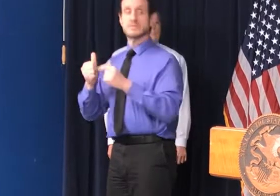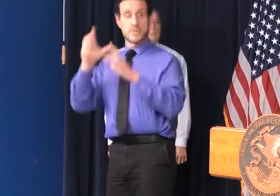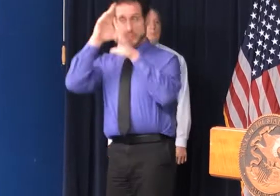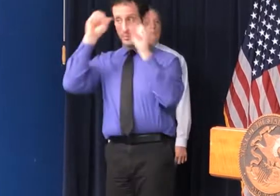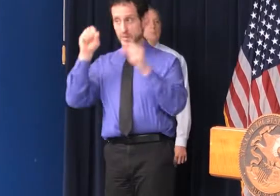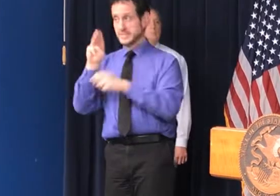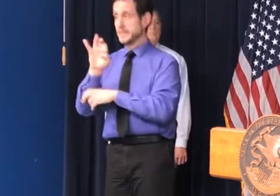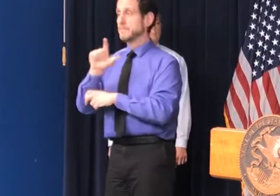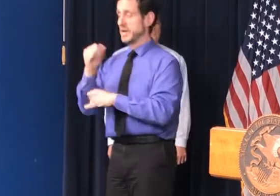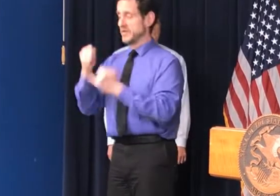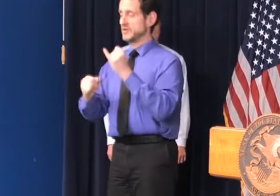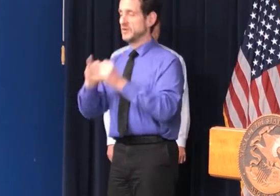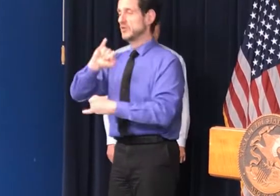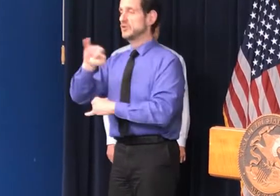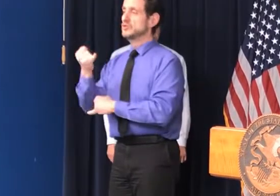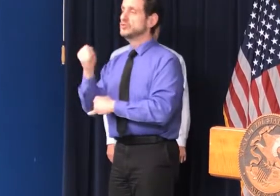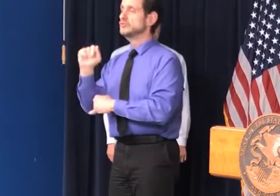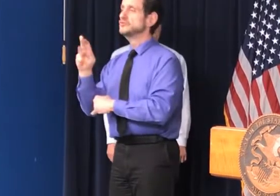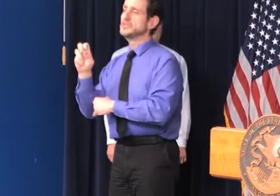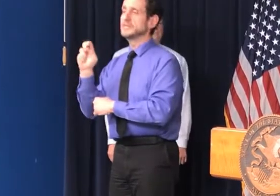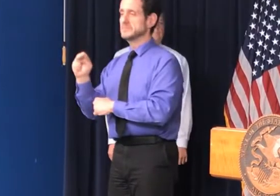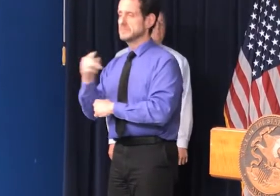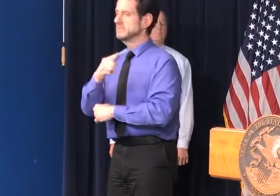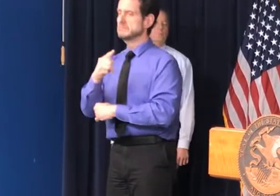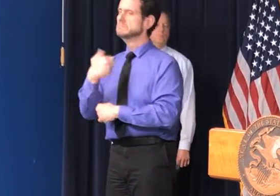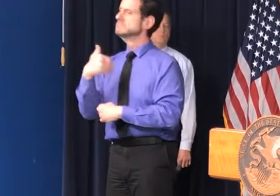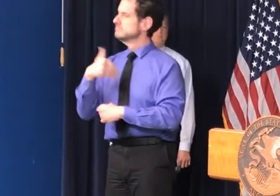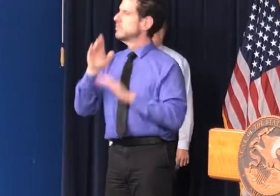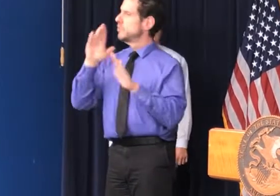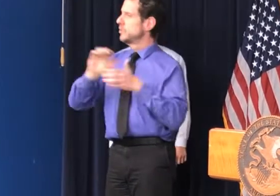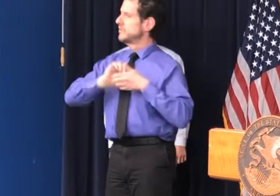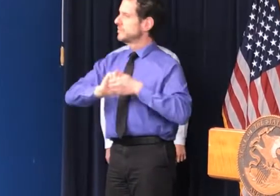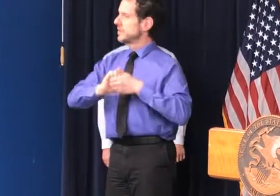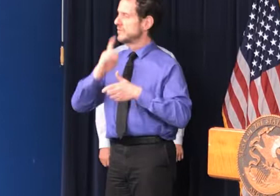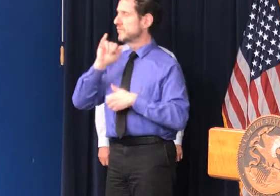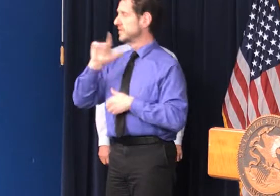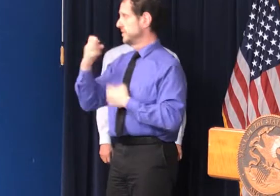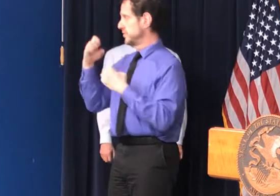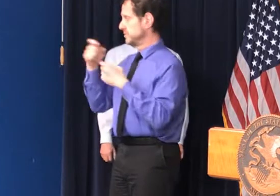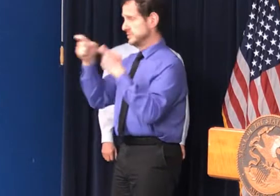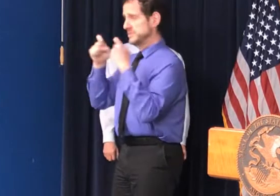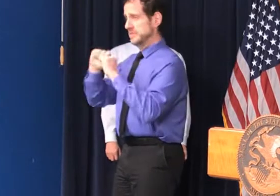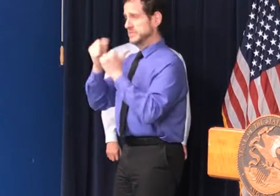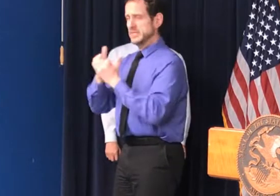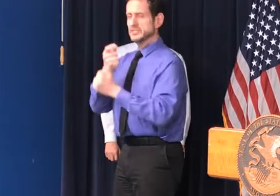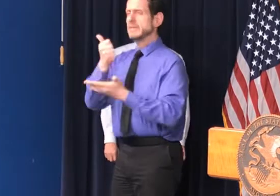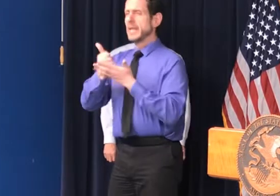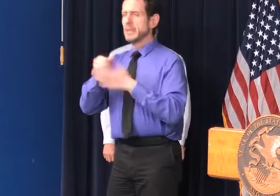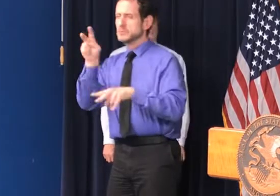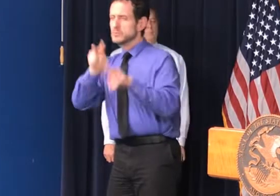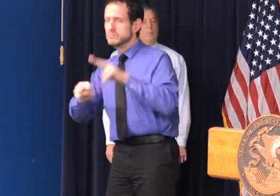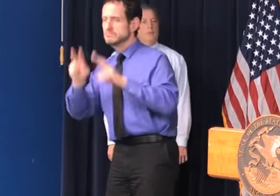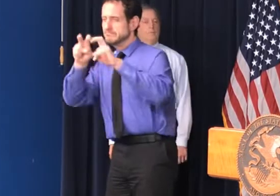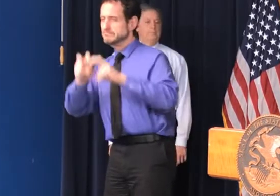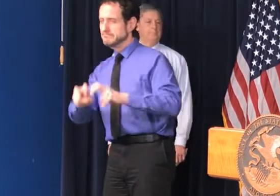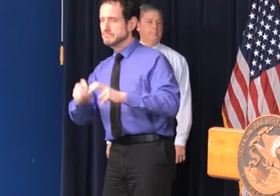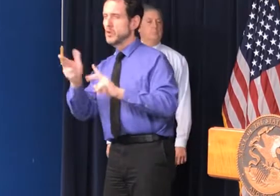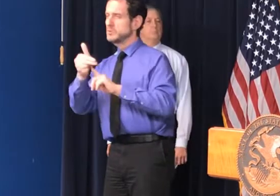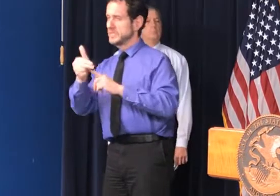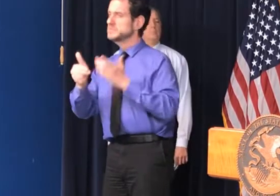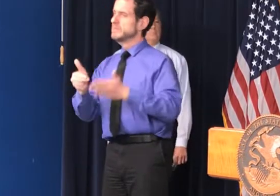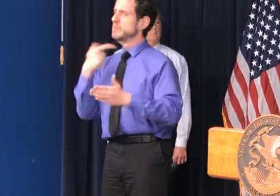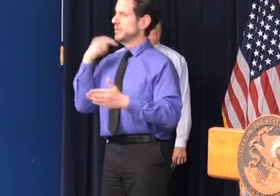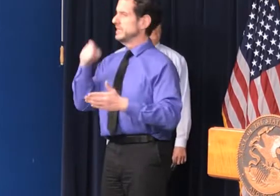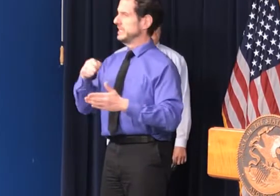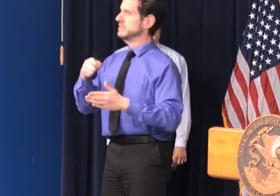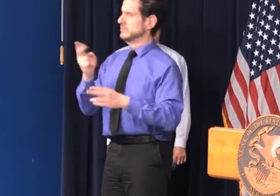has also been an incredible partner to our Illinois Emergency Management Agency in reviewing hotels for possible emergency use,